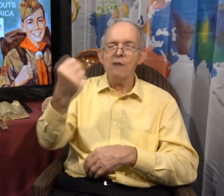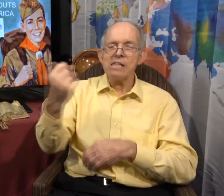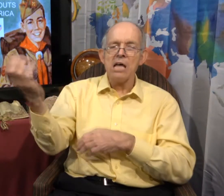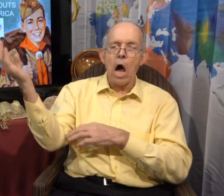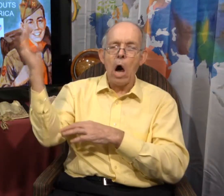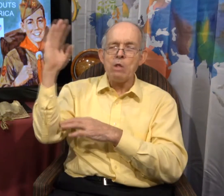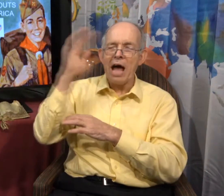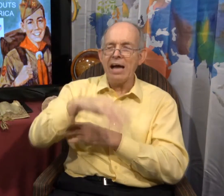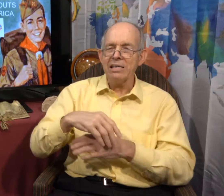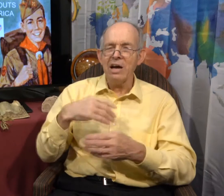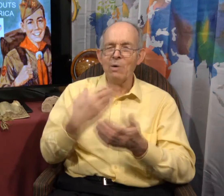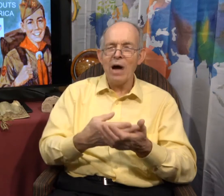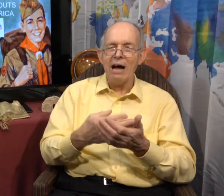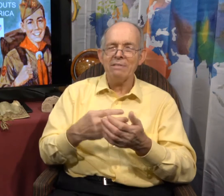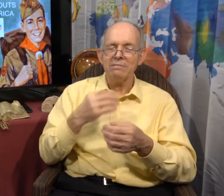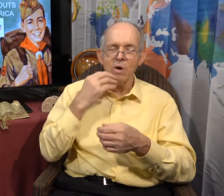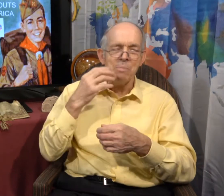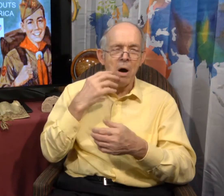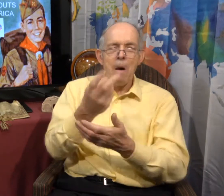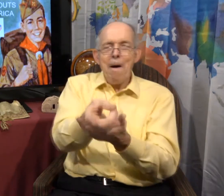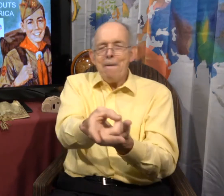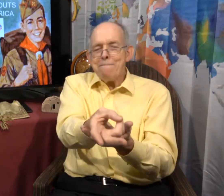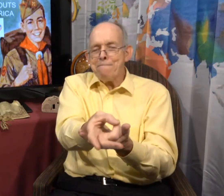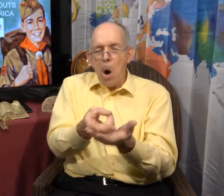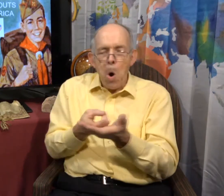Saturday, all day, drive home.